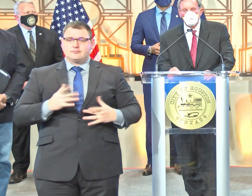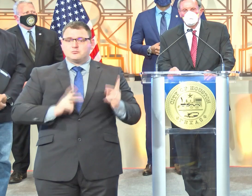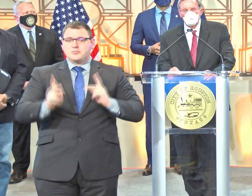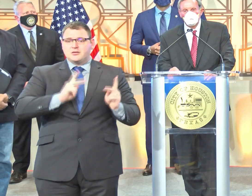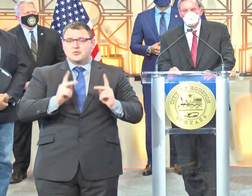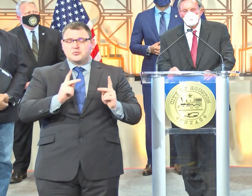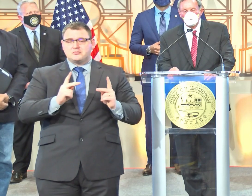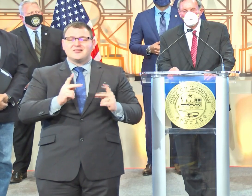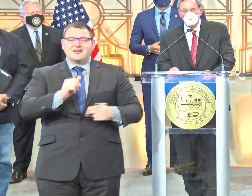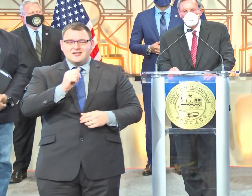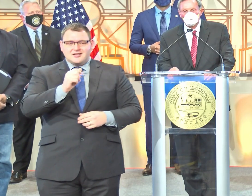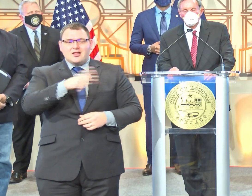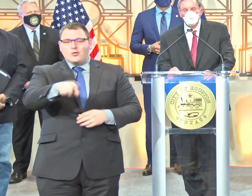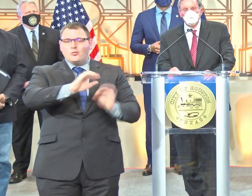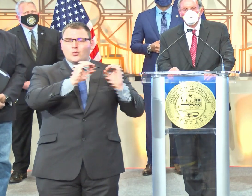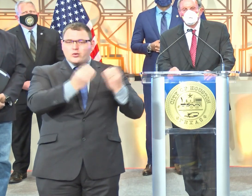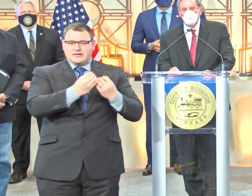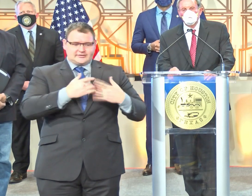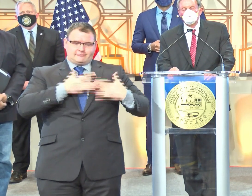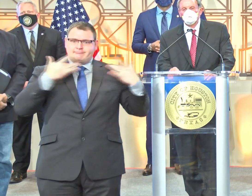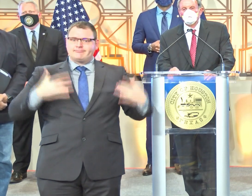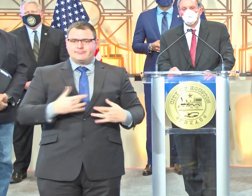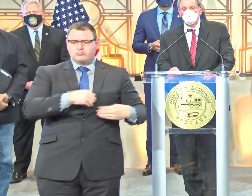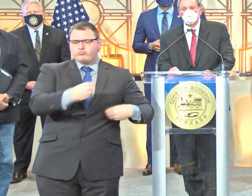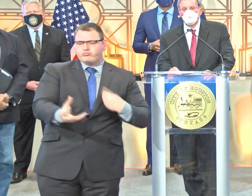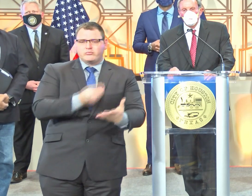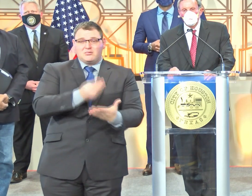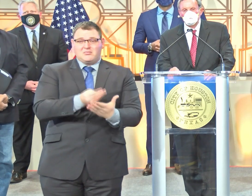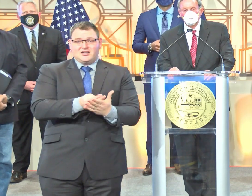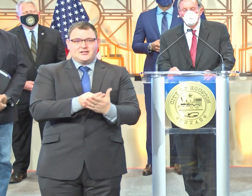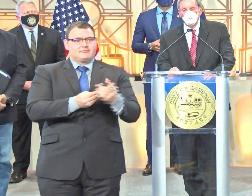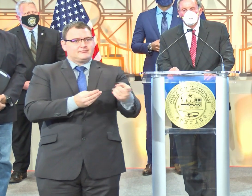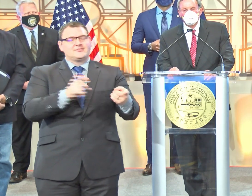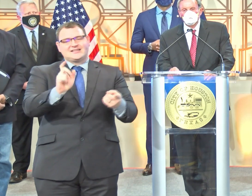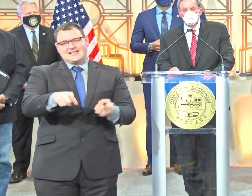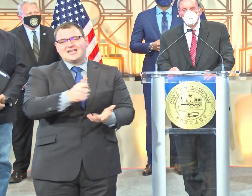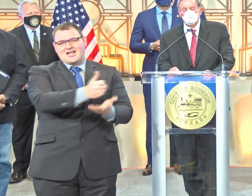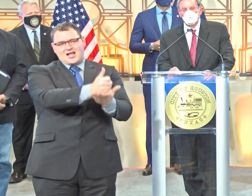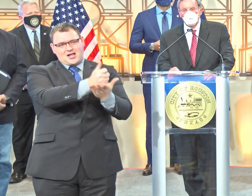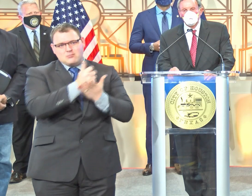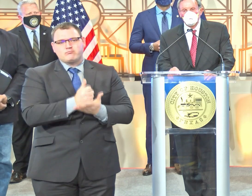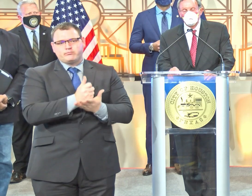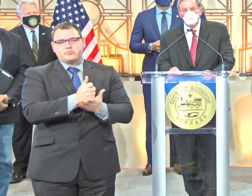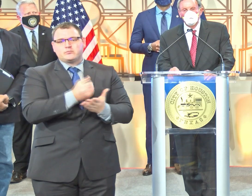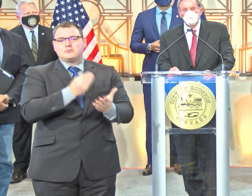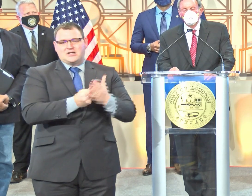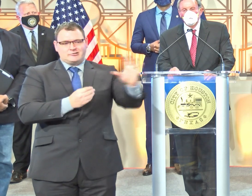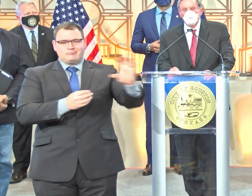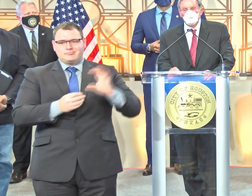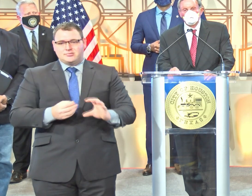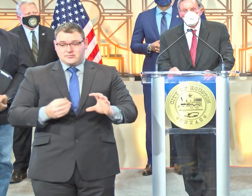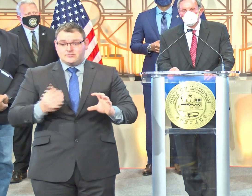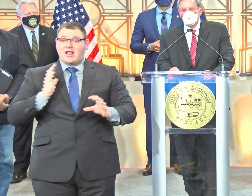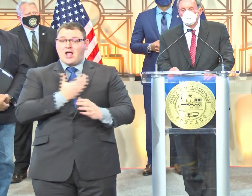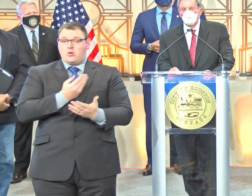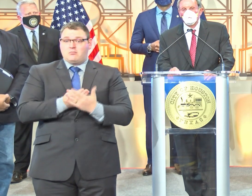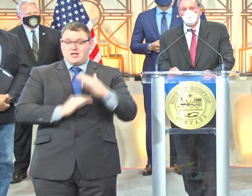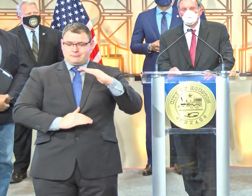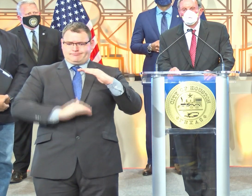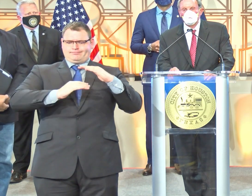homelessness rare, brief, and non-reoccurring. I want to reiterate again what Commissioner